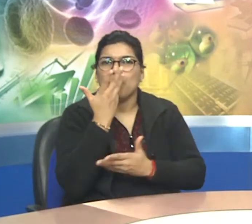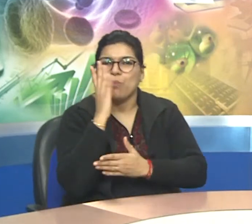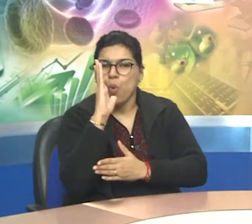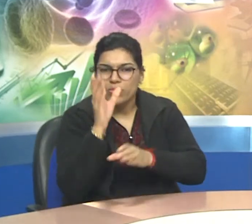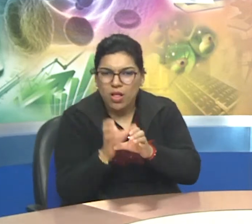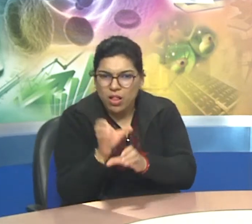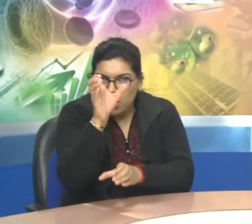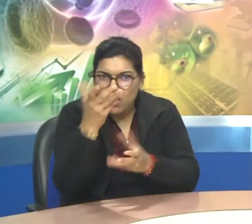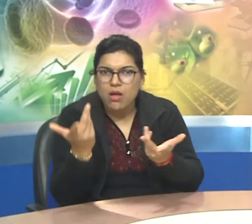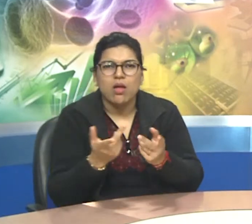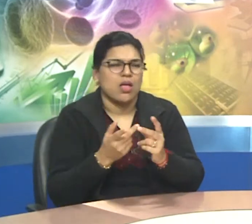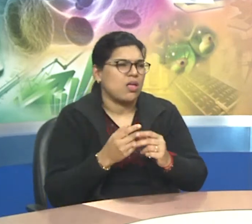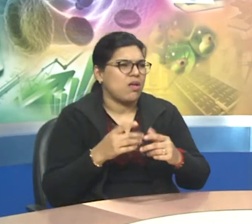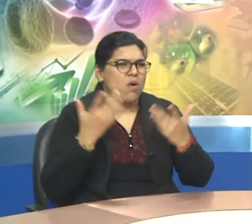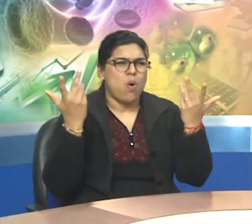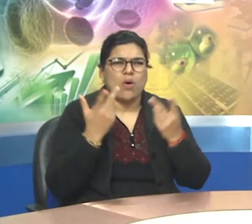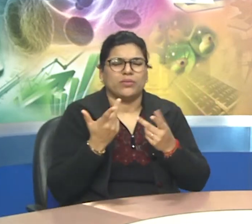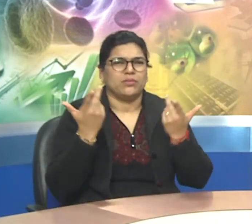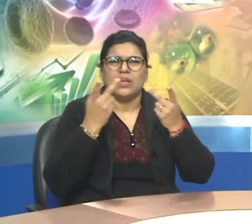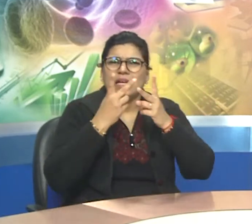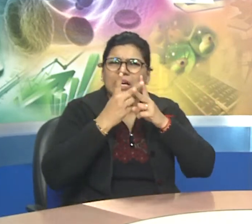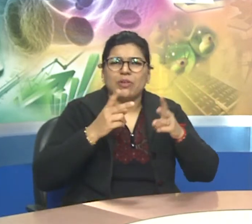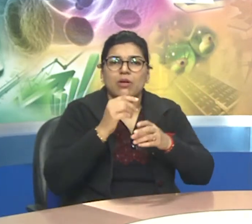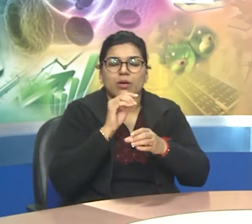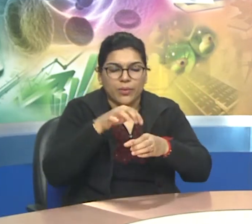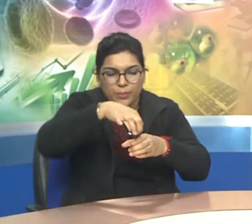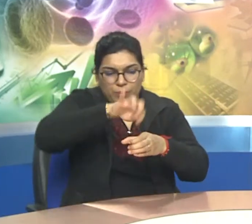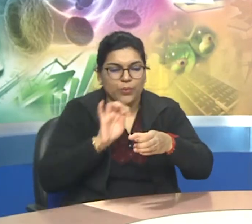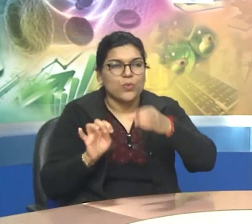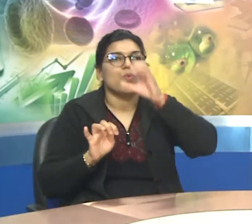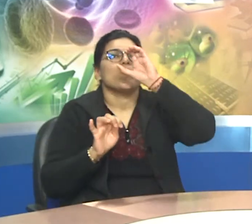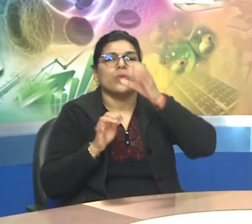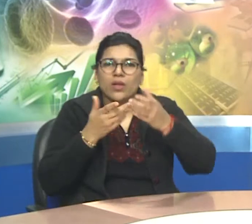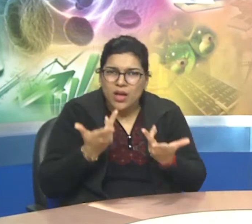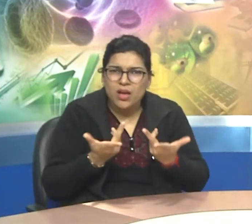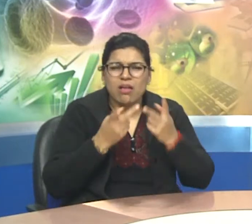And there are different kinds of metals we already discussed. Spoon,